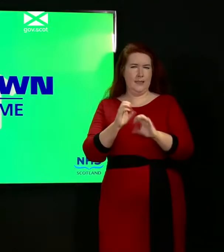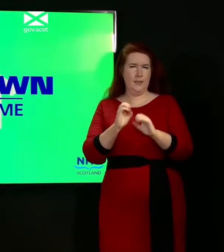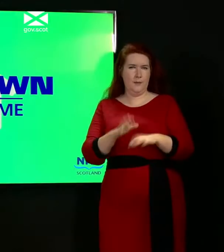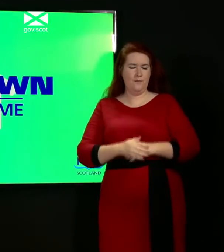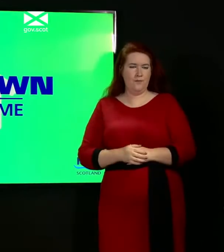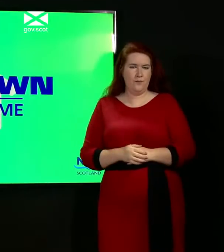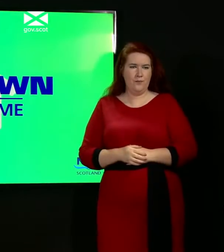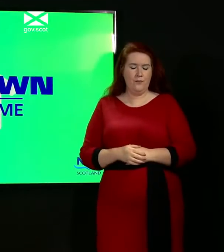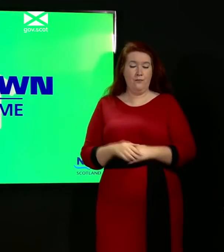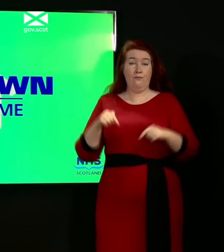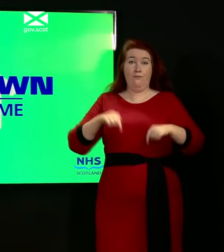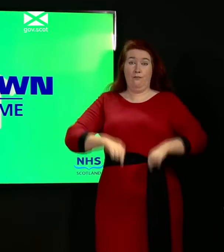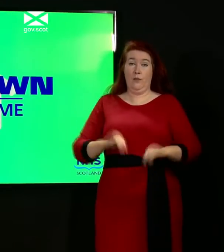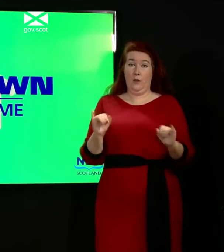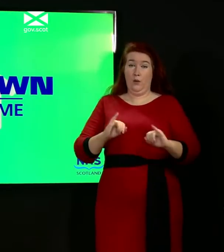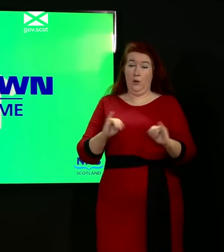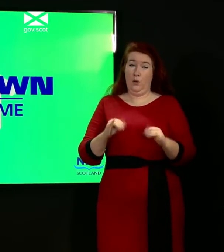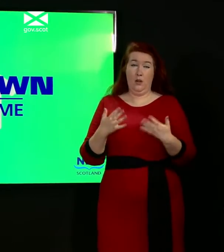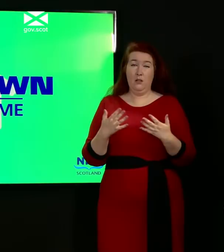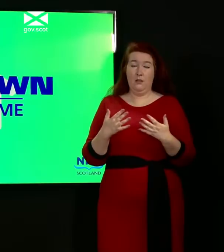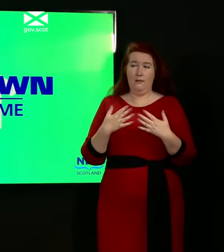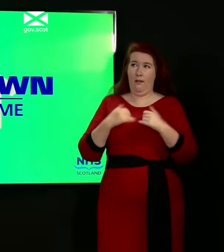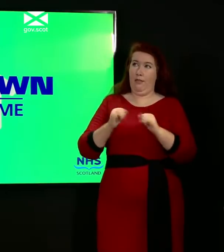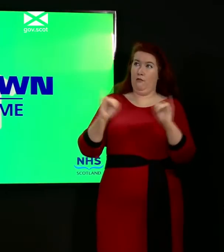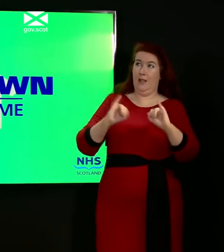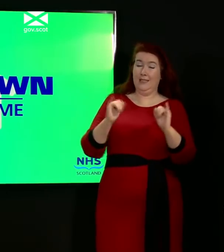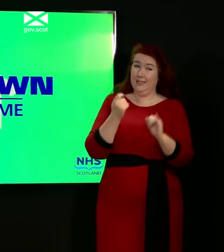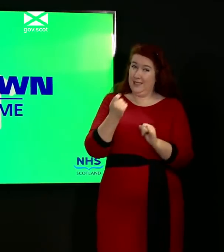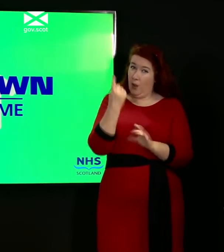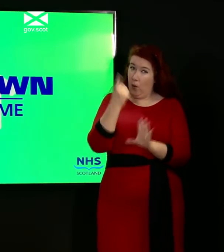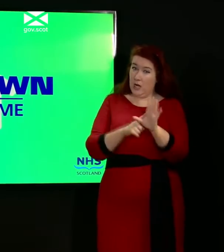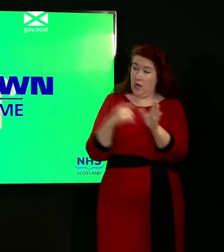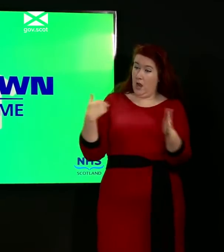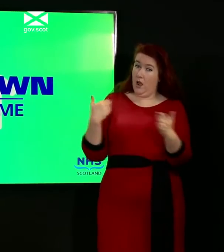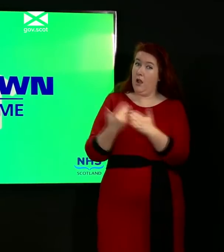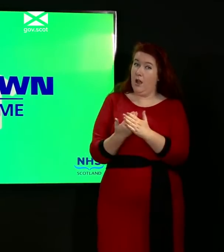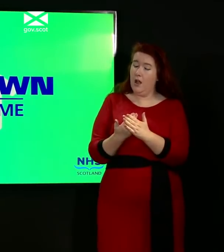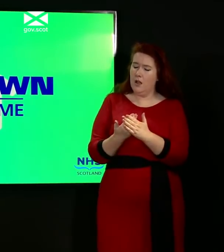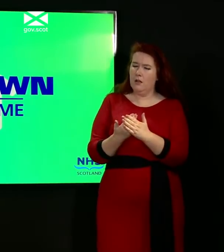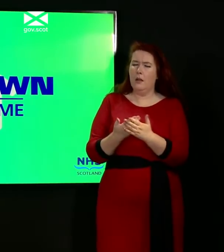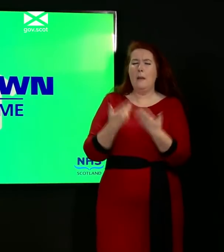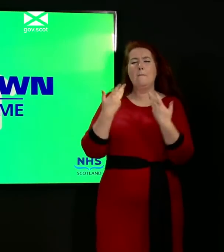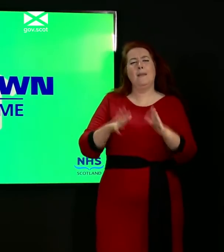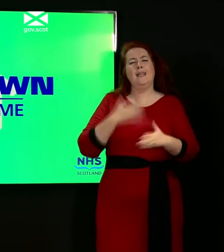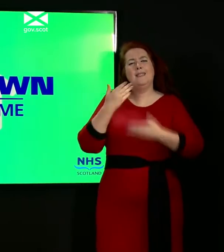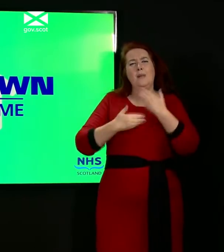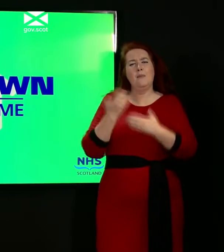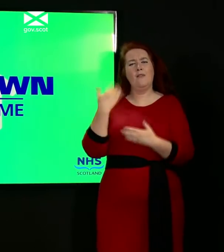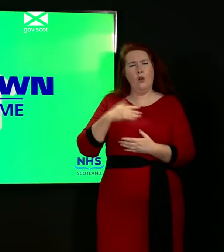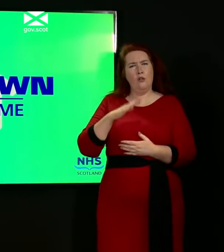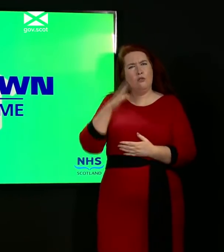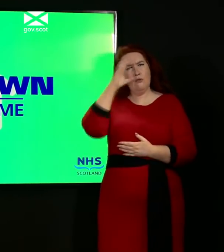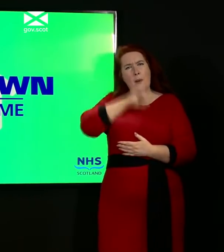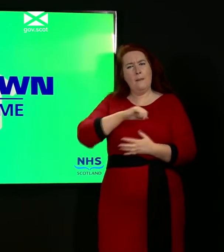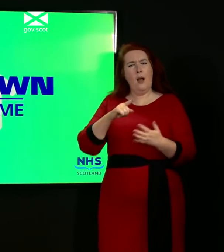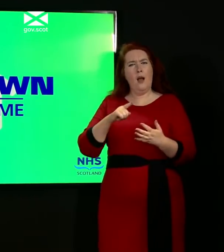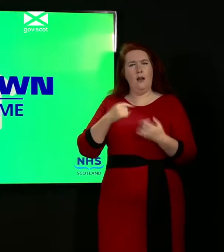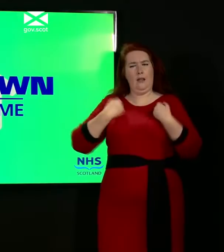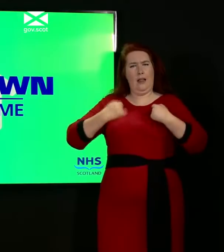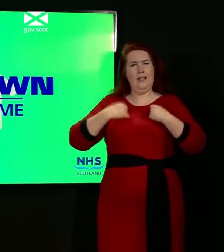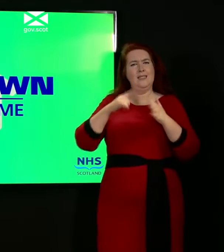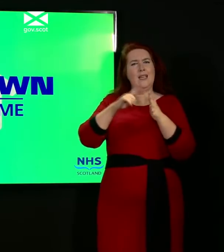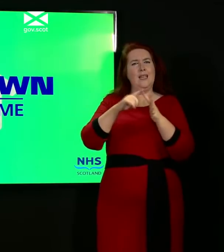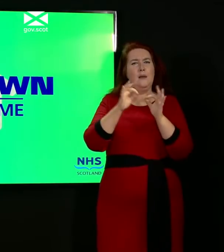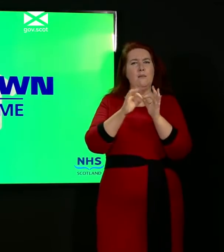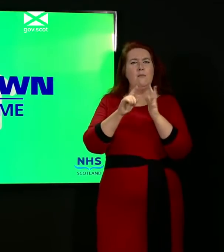this pandemic is now nearly a year old. I've used this comparison here before, but the Ebola pandemic in